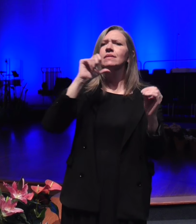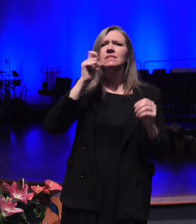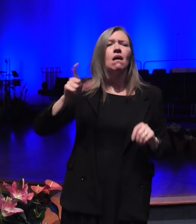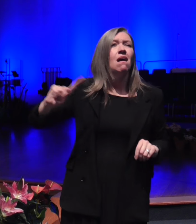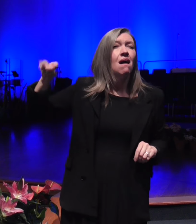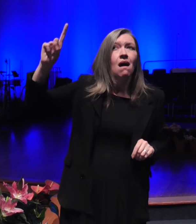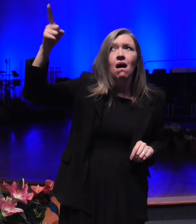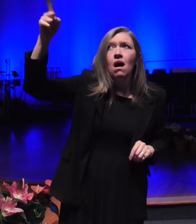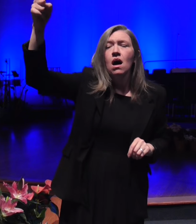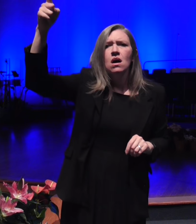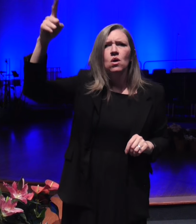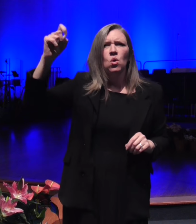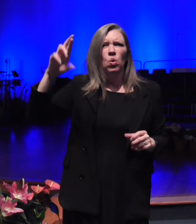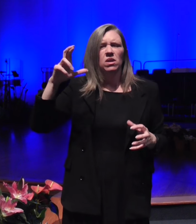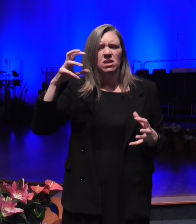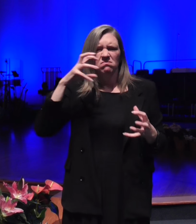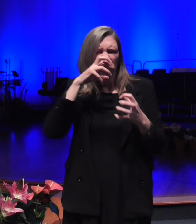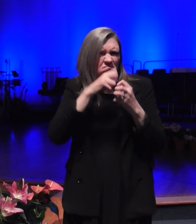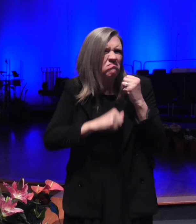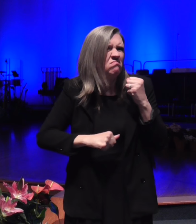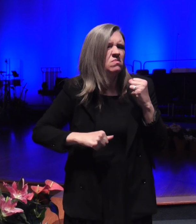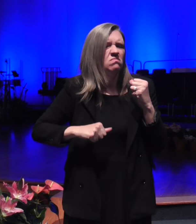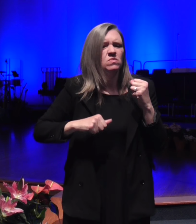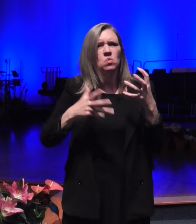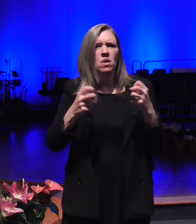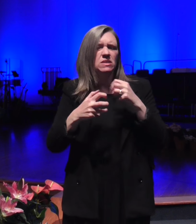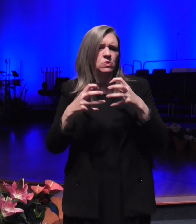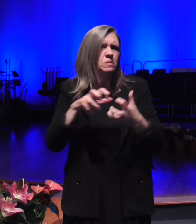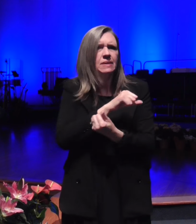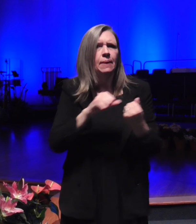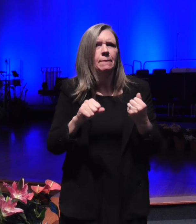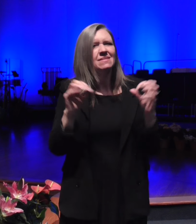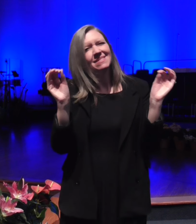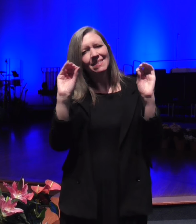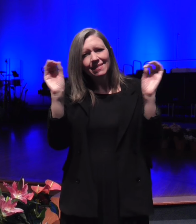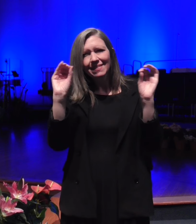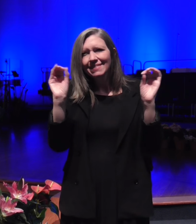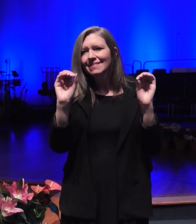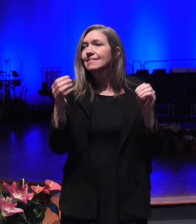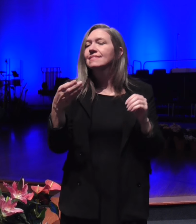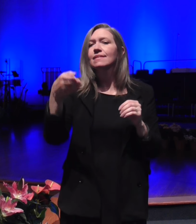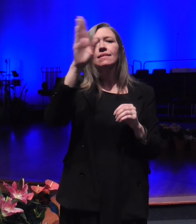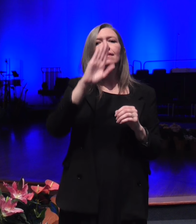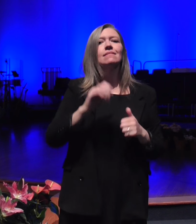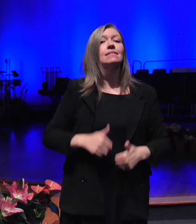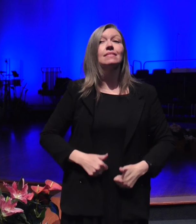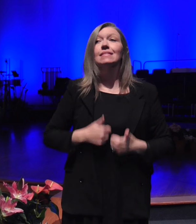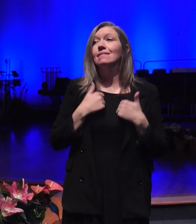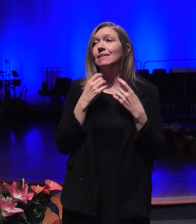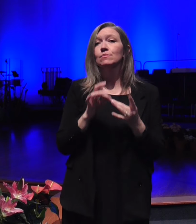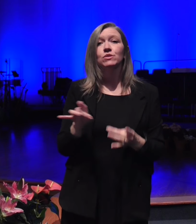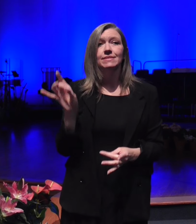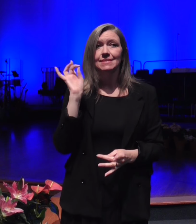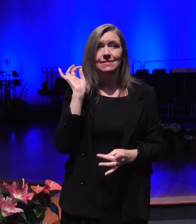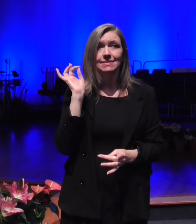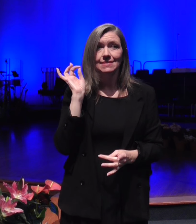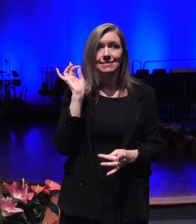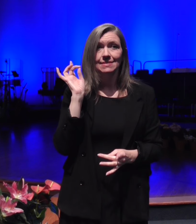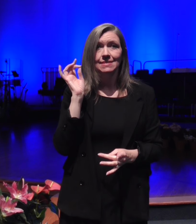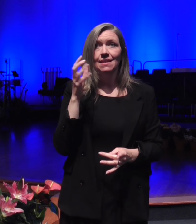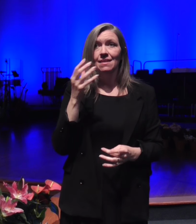that seeks to hurt or damage you in any way. God is a living presence, and it is